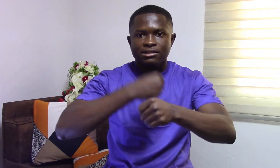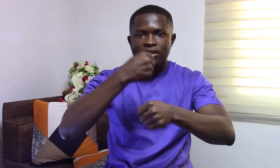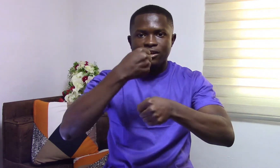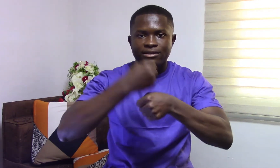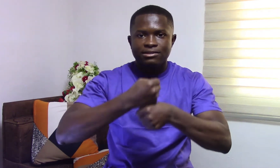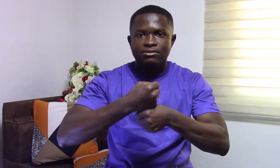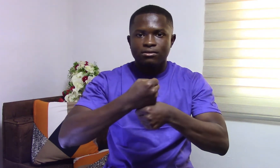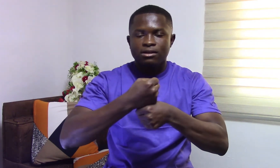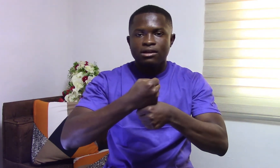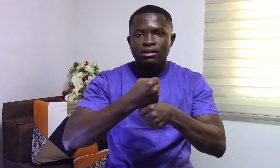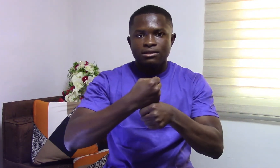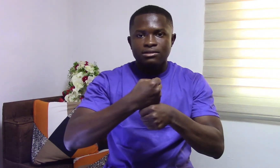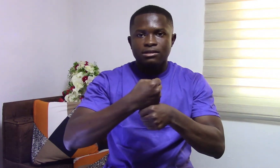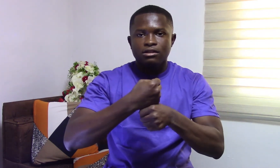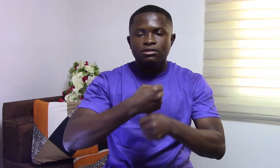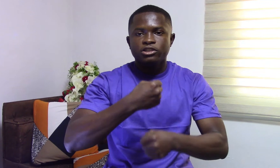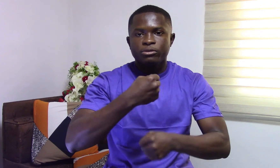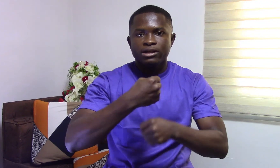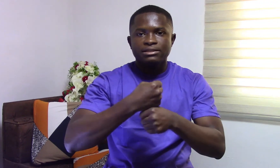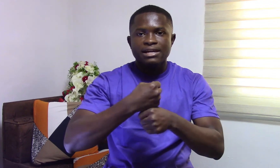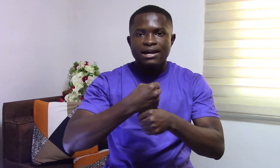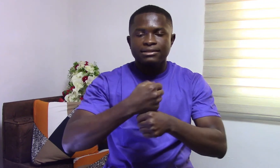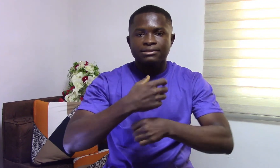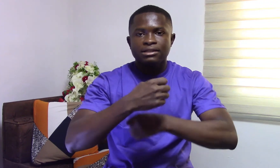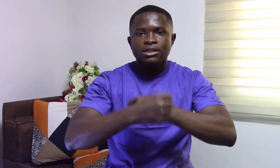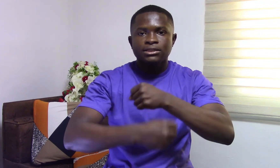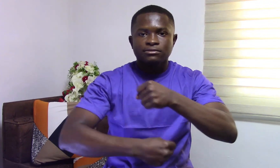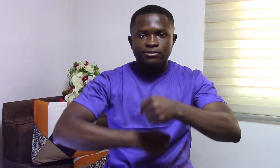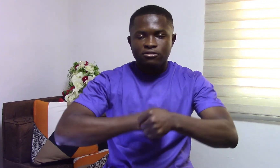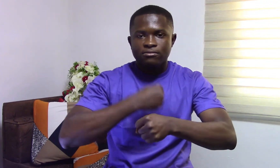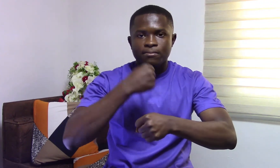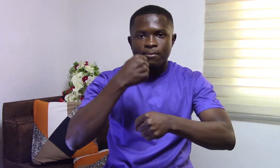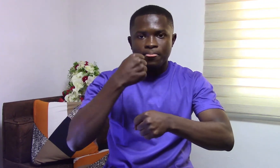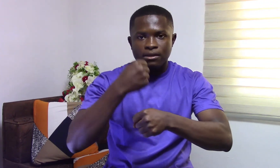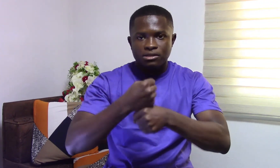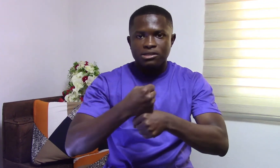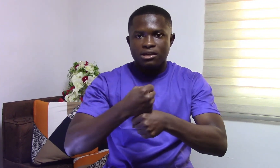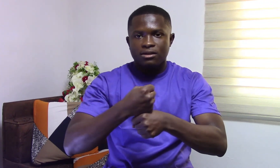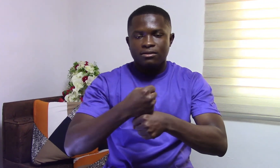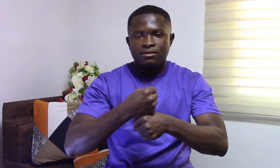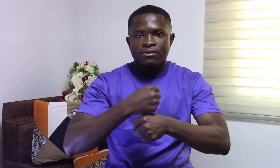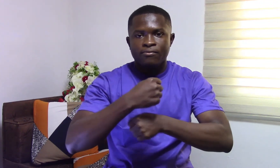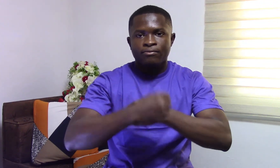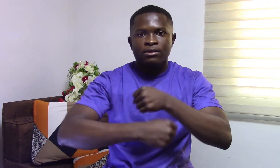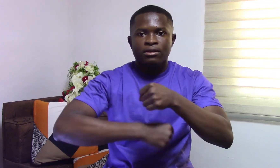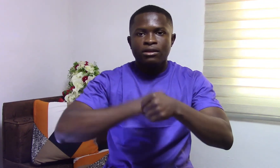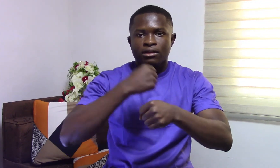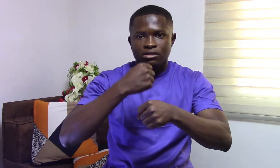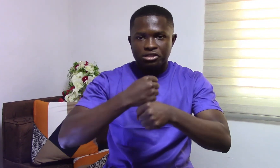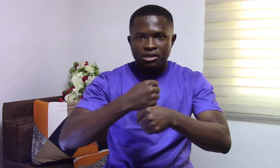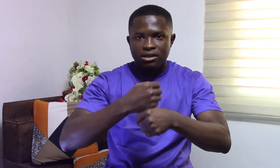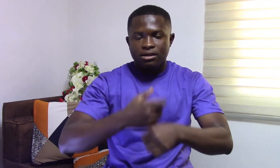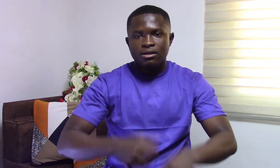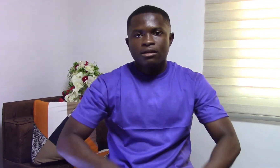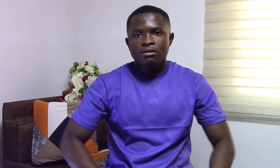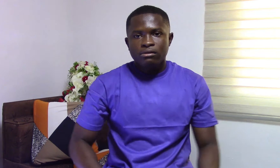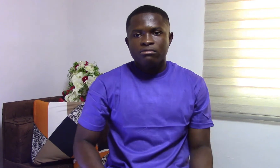you hit it on the non-dominant hand to form year. Year. Move on